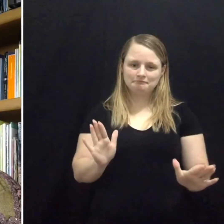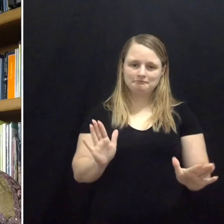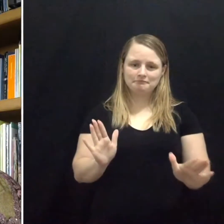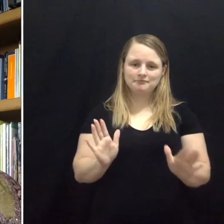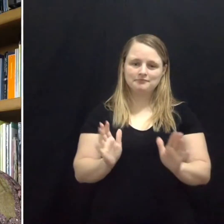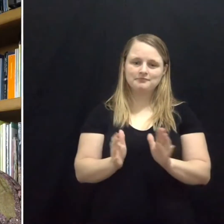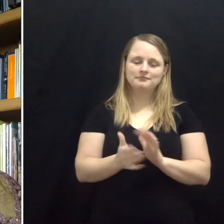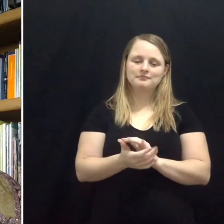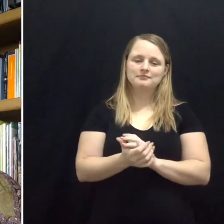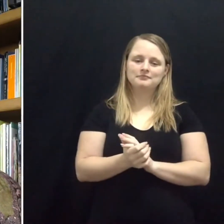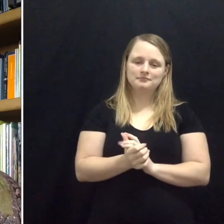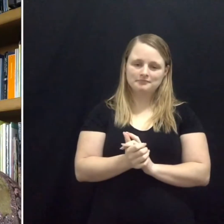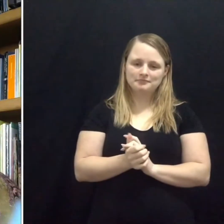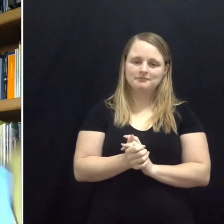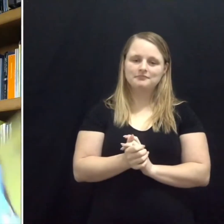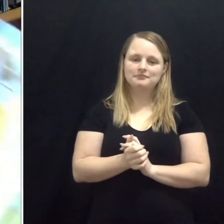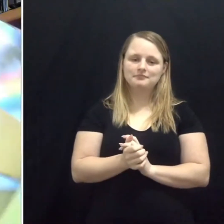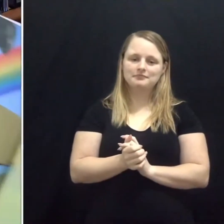The end.